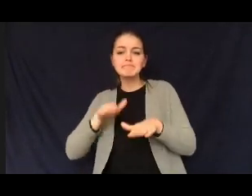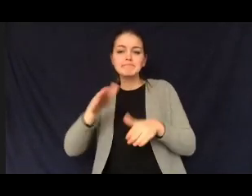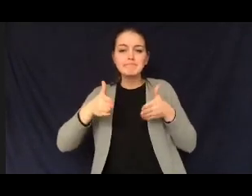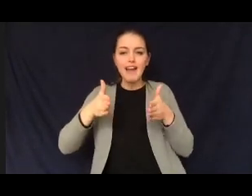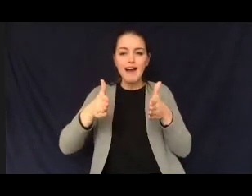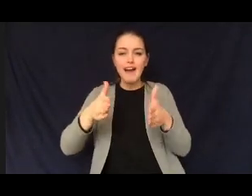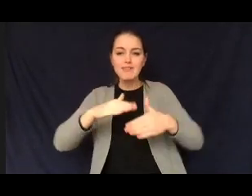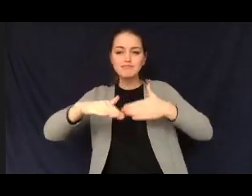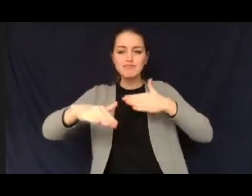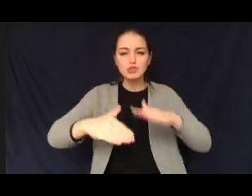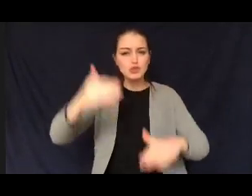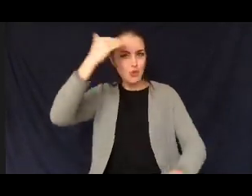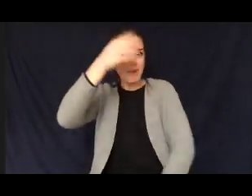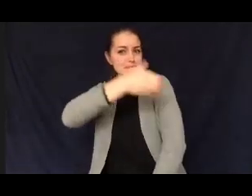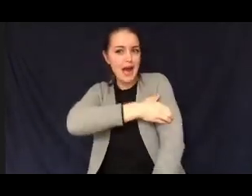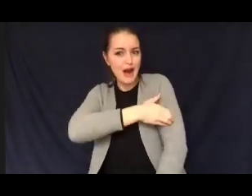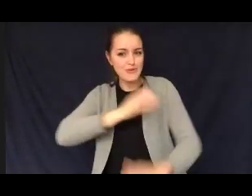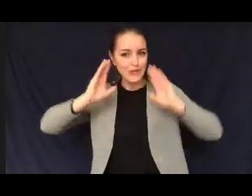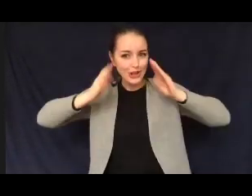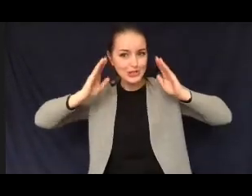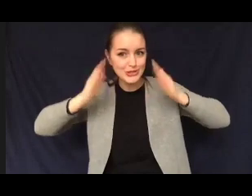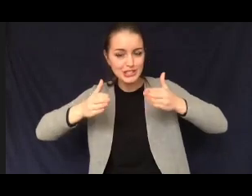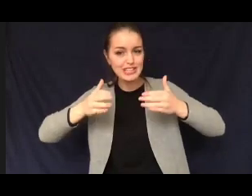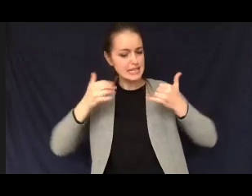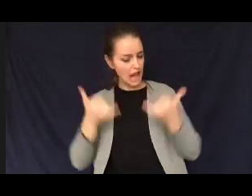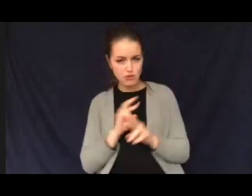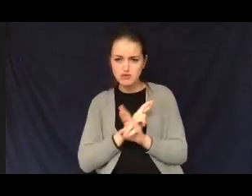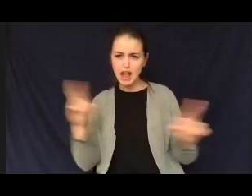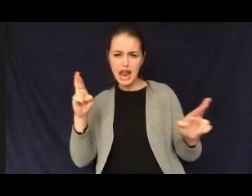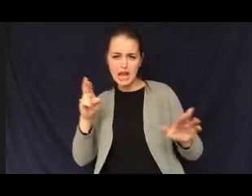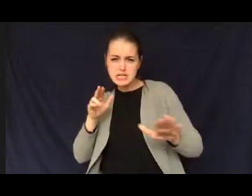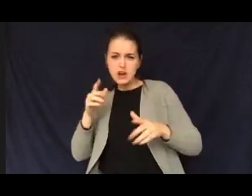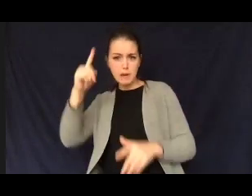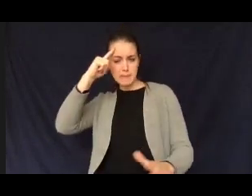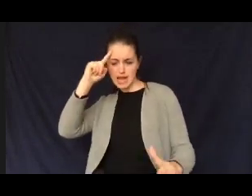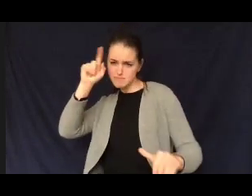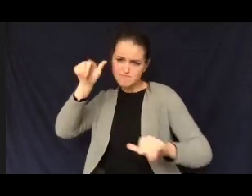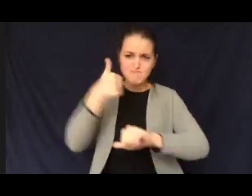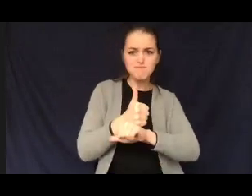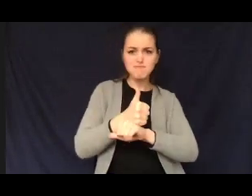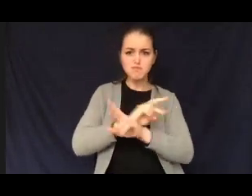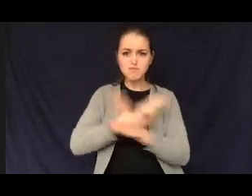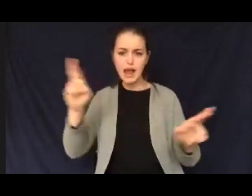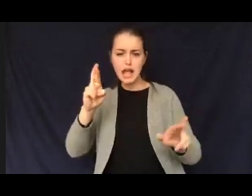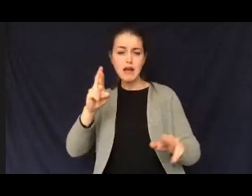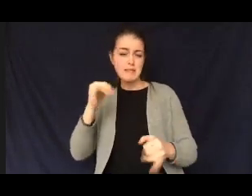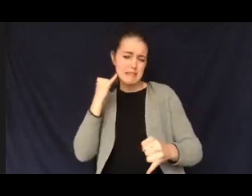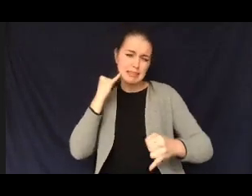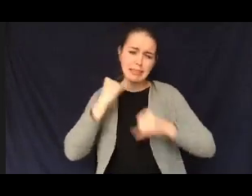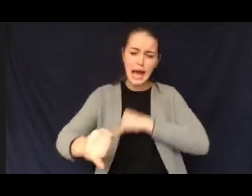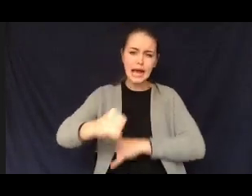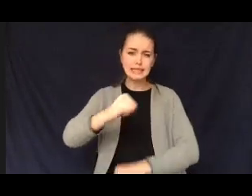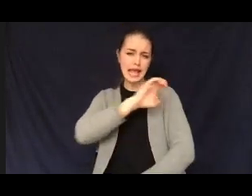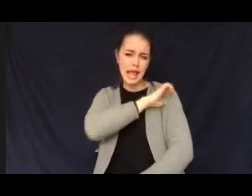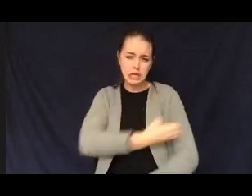concentration. Now, legs pumping, she put her mind to work. In a final